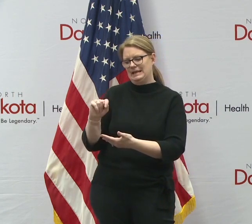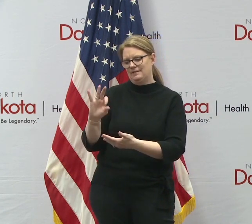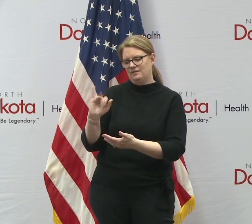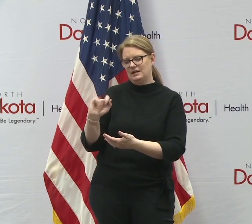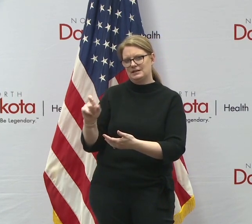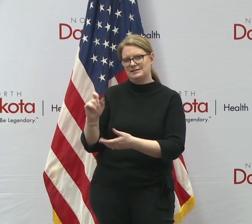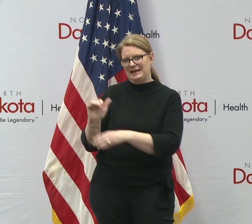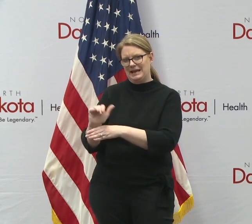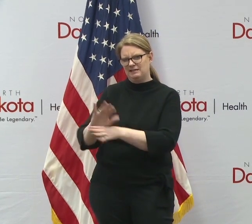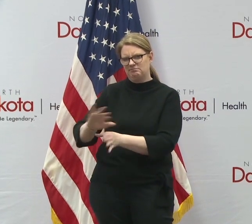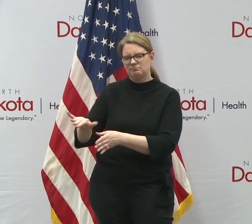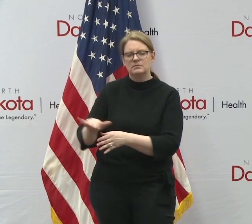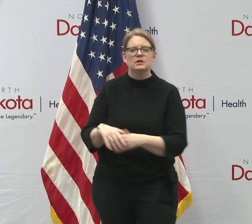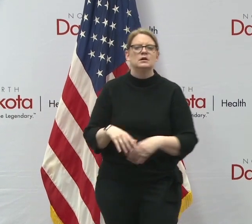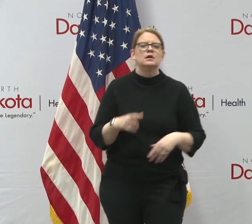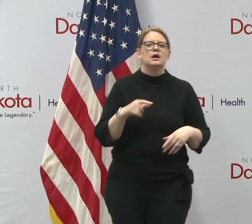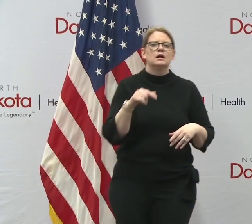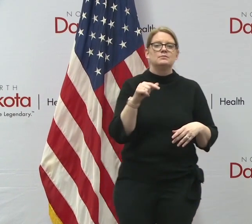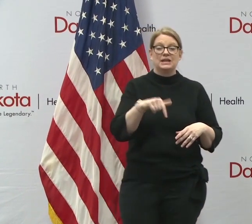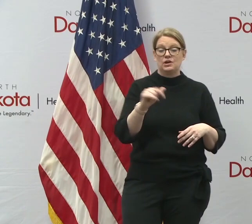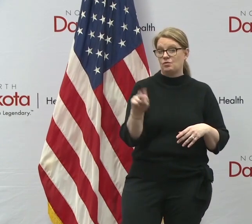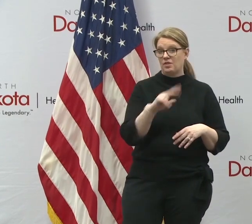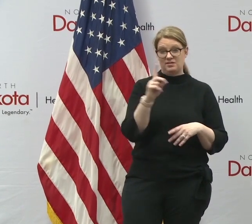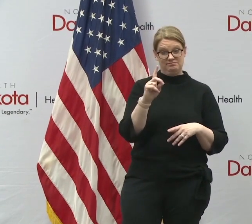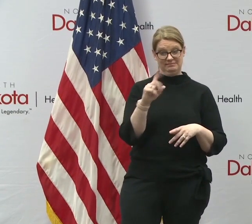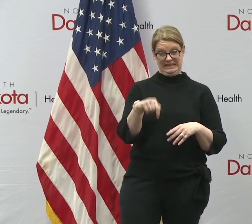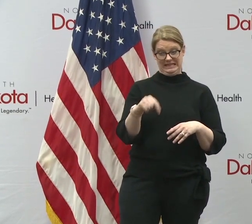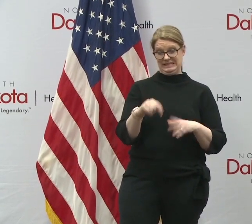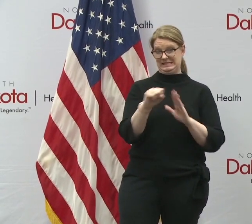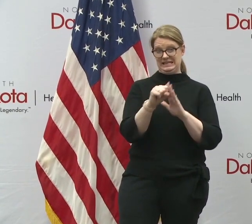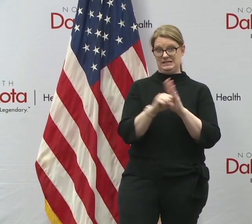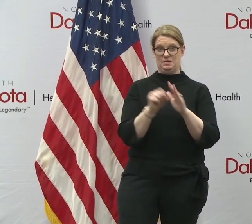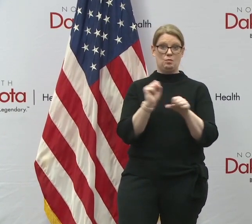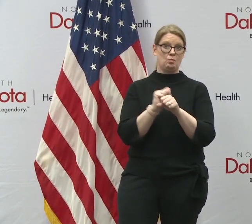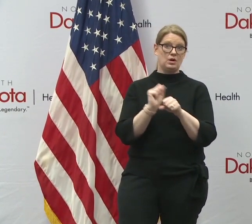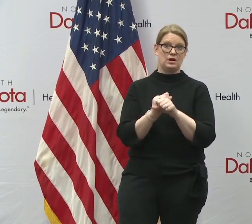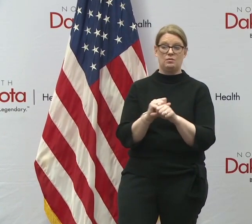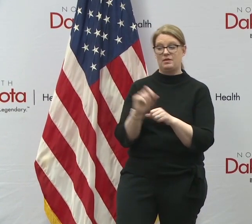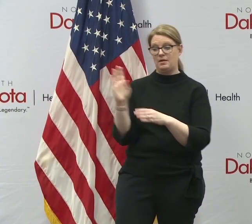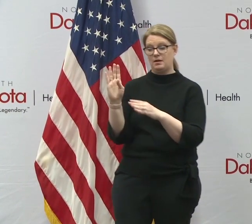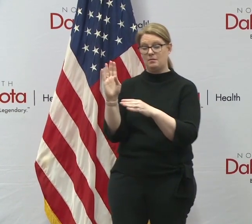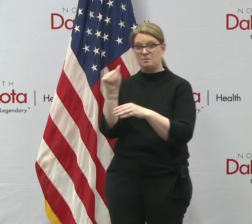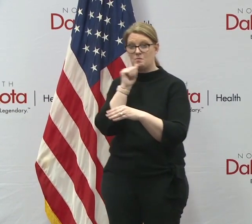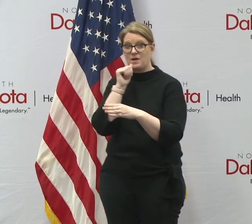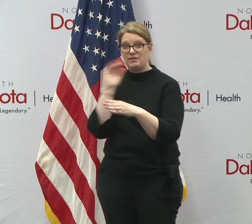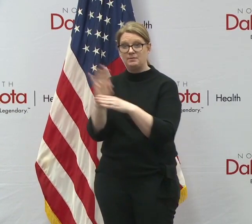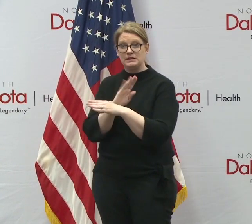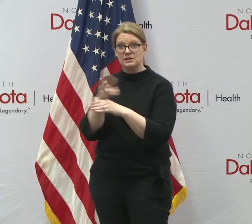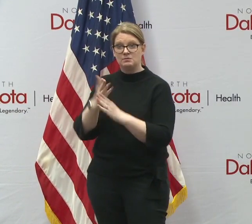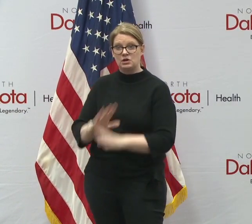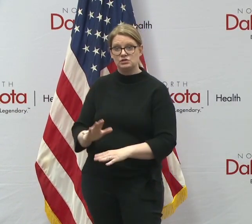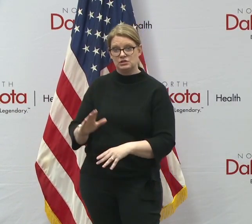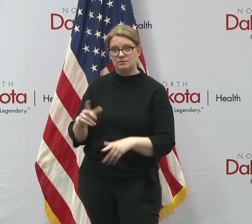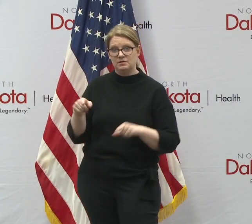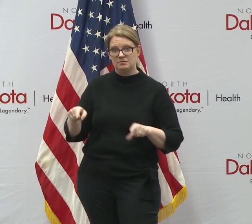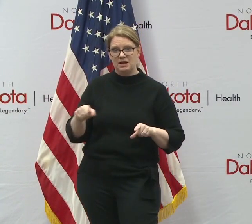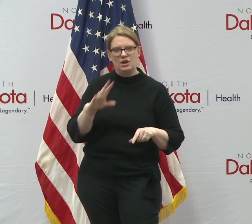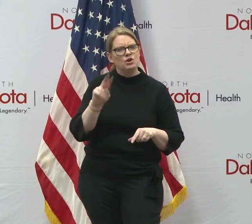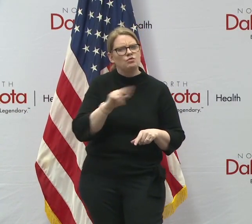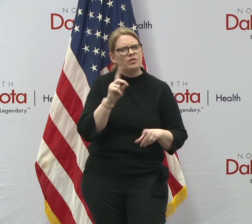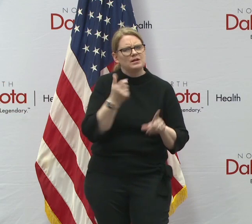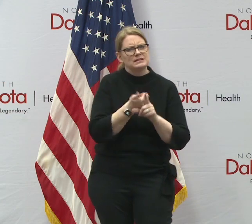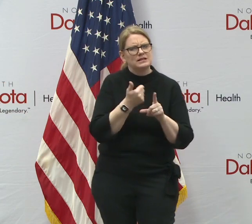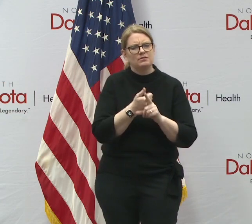North Dakota, we've been working on this the state's been working on this in a private sector partnership for some time, but North Dakota's got one of the